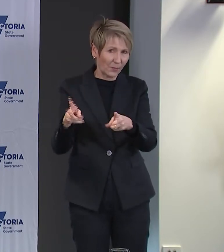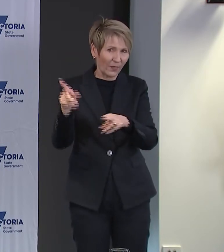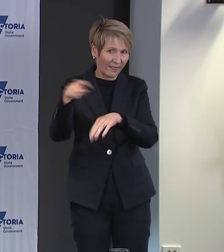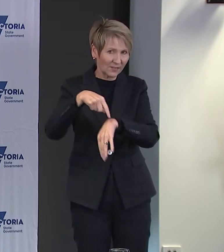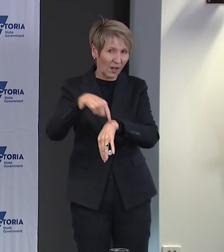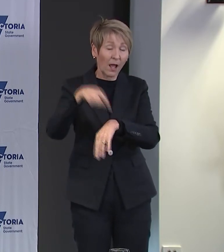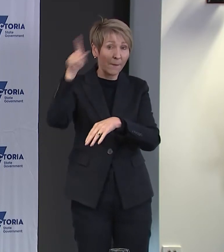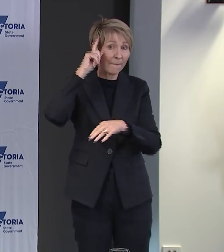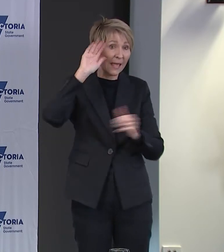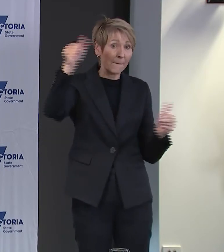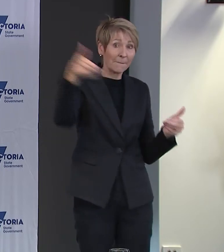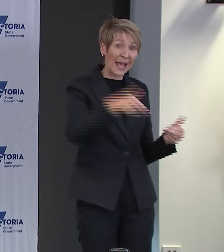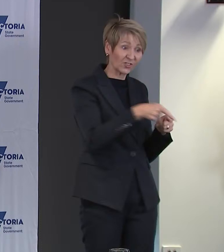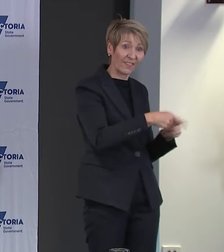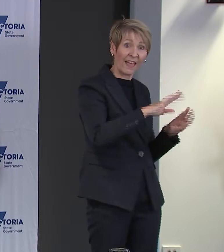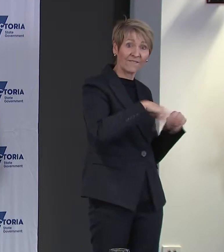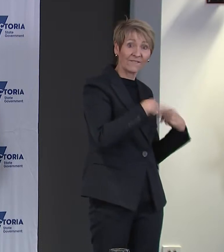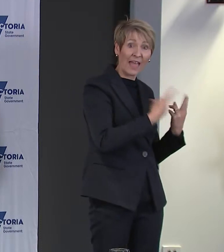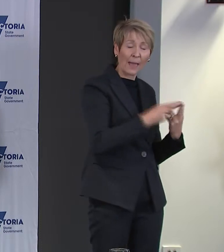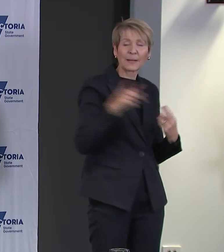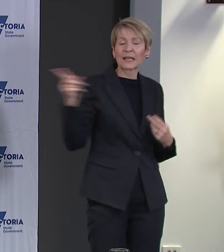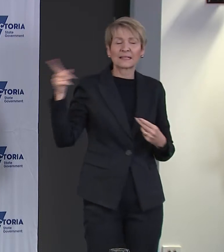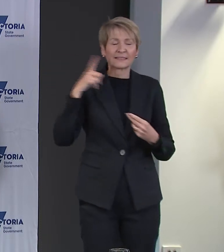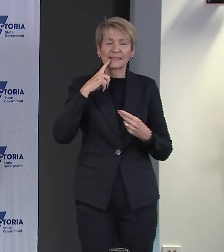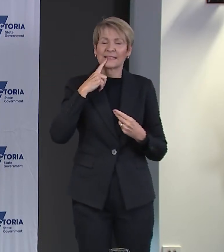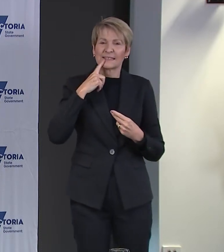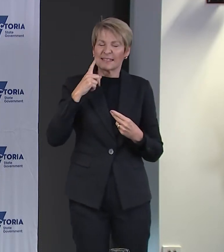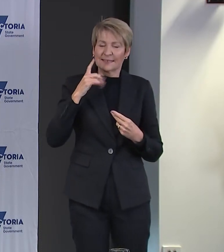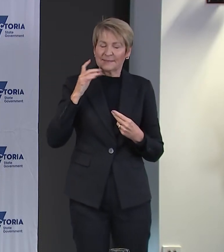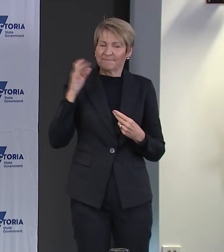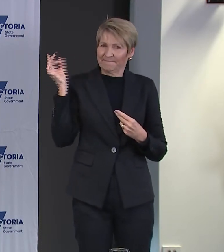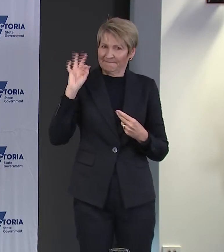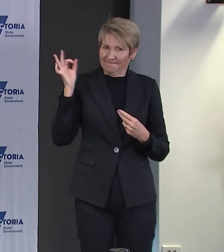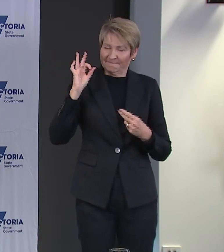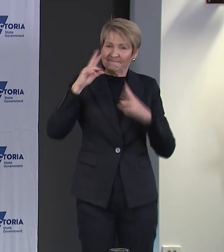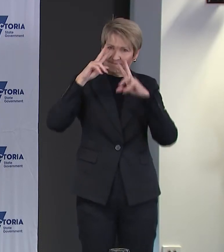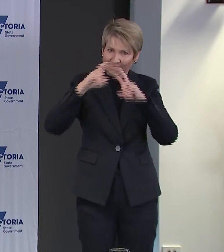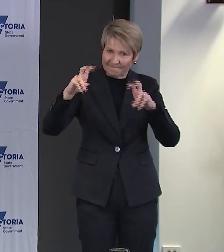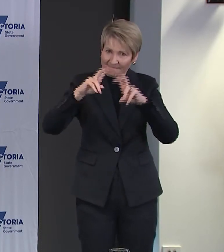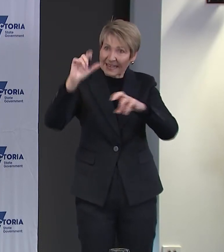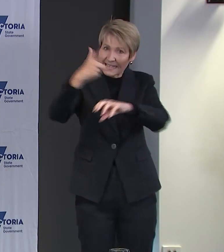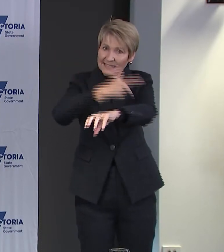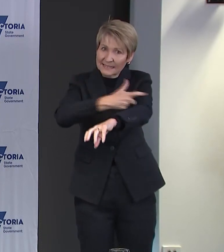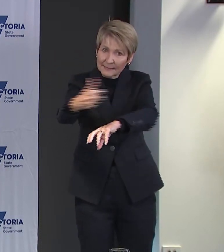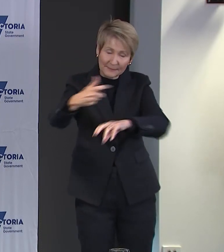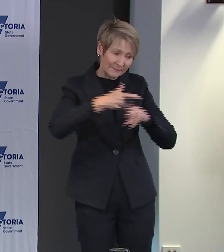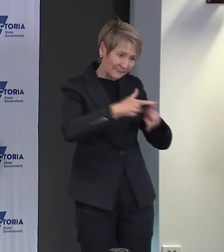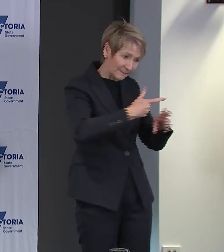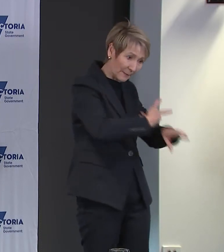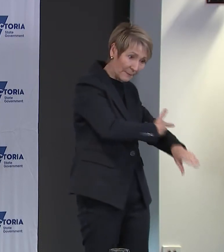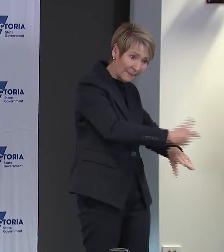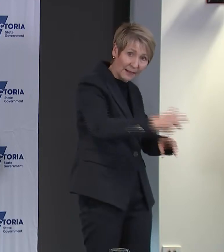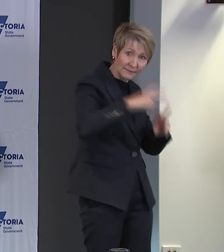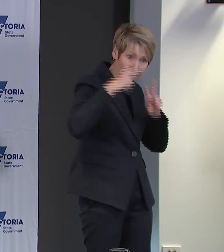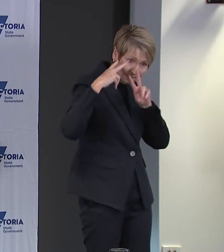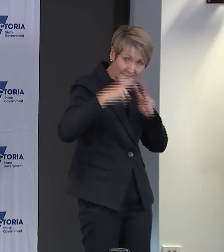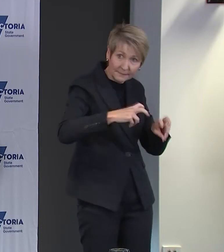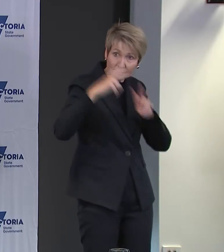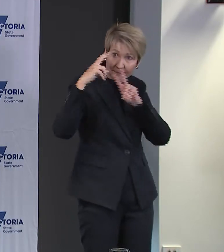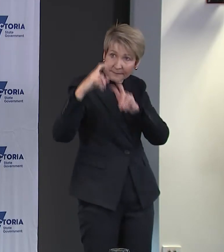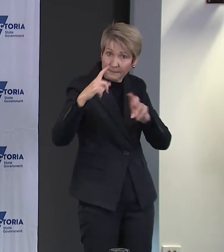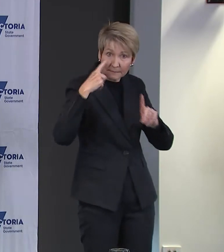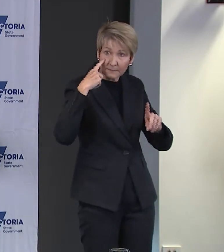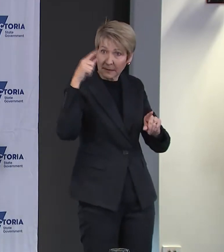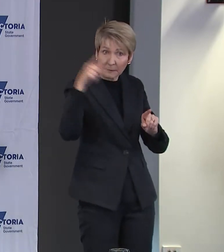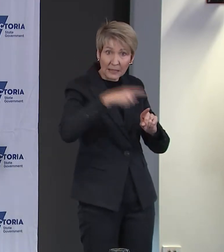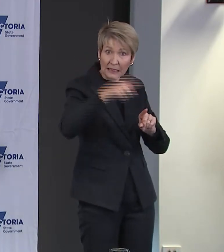not a close match that would make you jump to that linkage at all. Just absolutely ruled out that it's linked to that man. Yeah. You